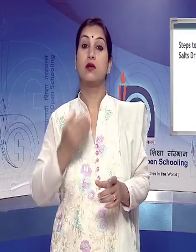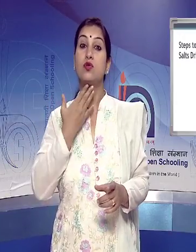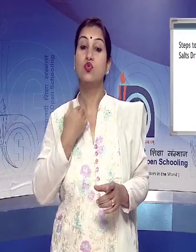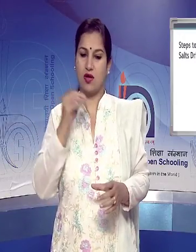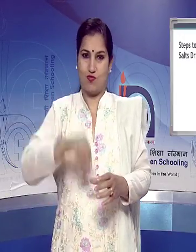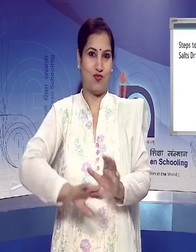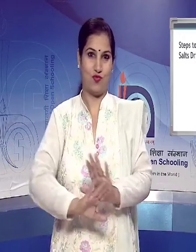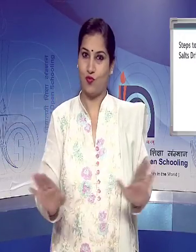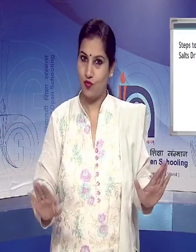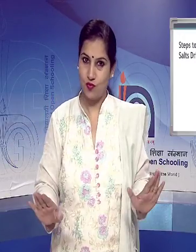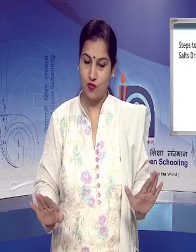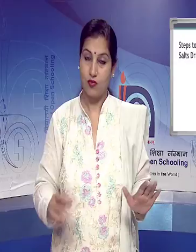Add only water.